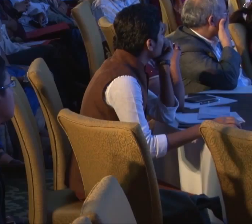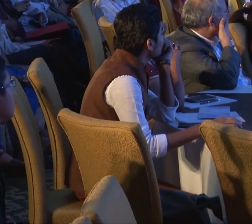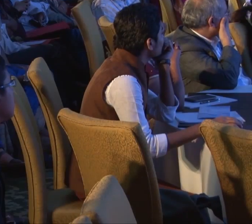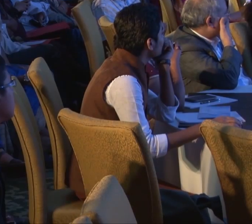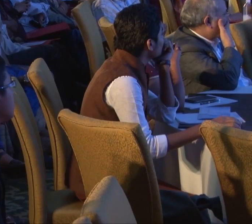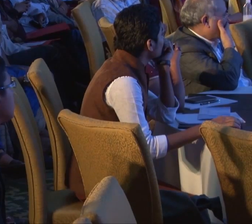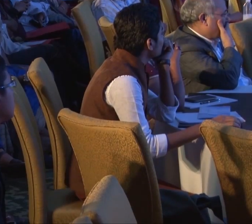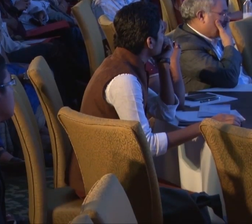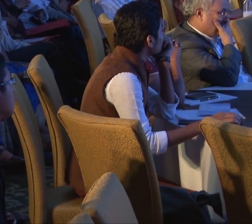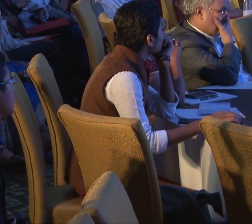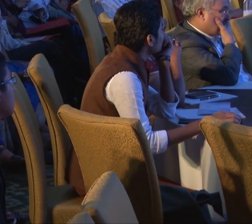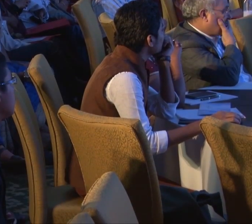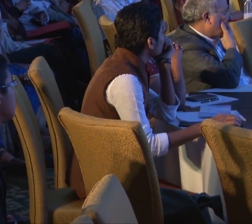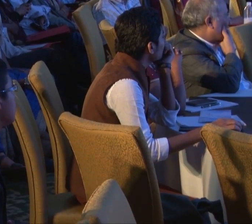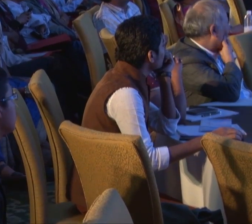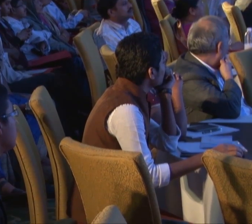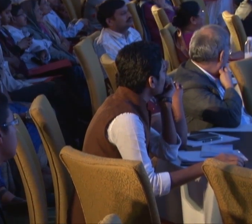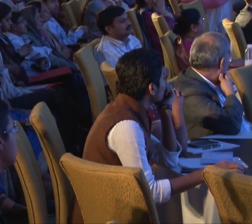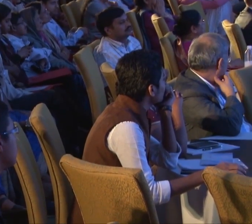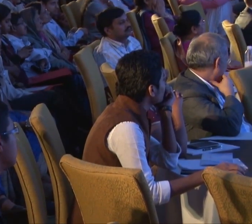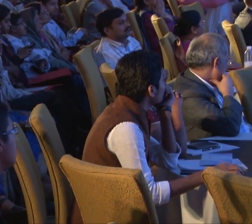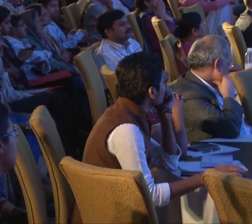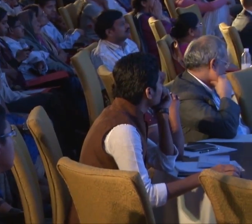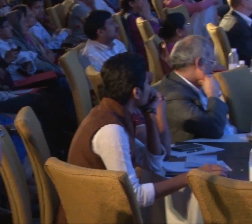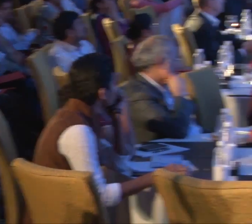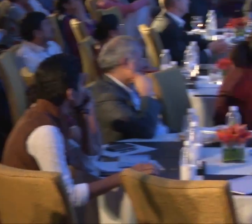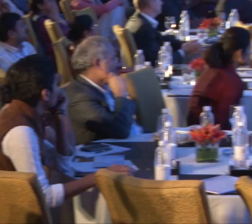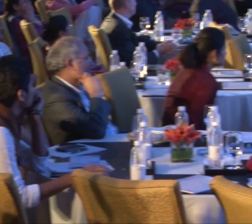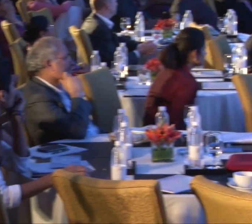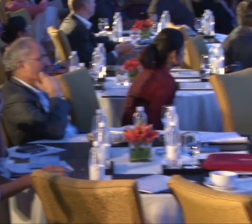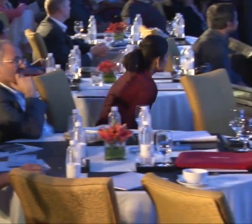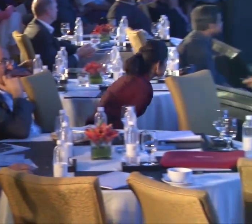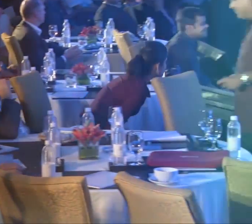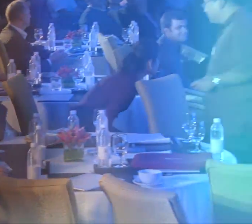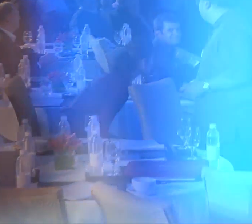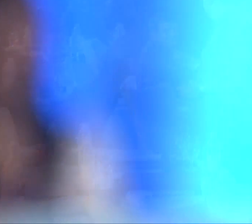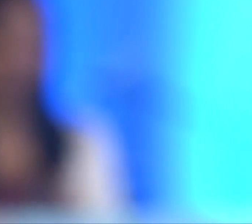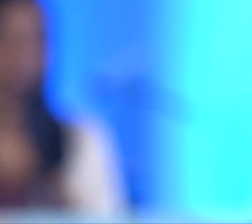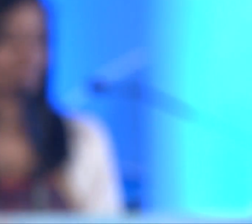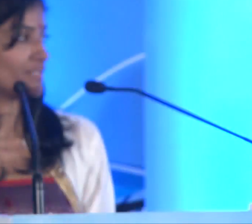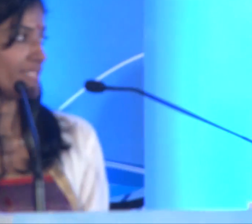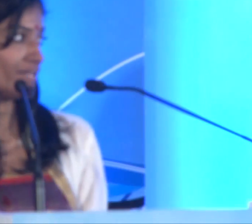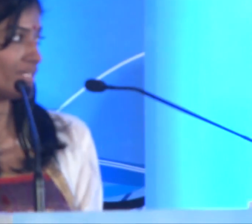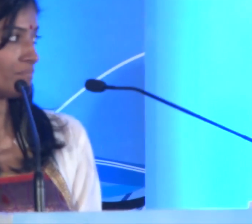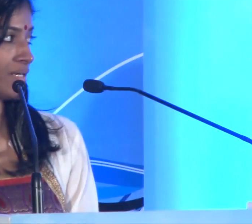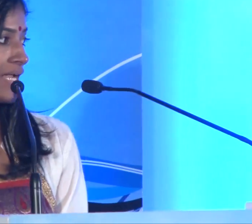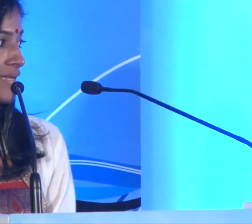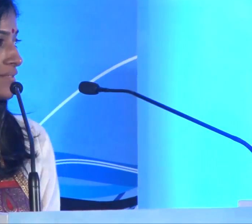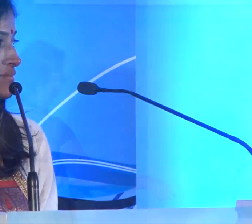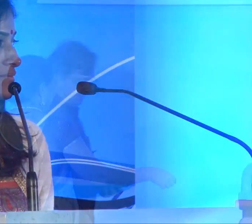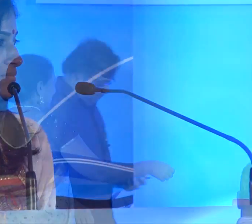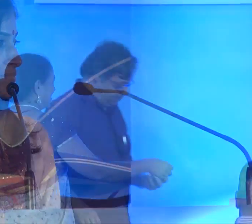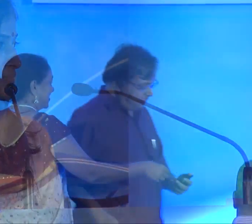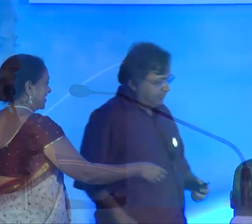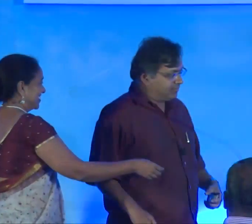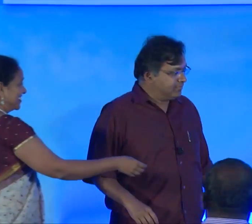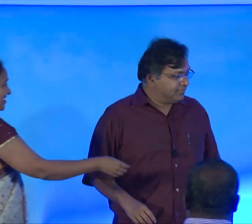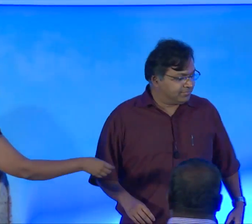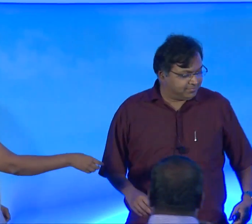Thank you, sir. I now request Lakshmi Prathuri to felicitate Dr. Devdutt Pattanaik.